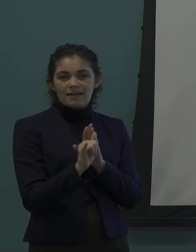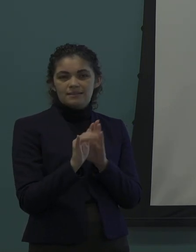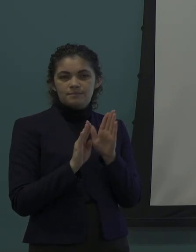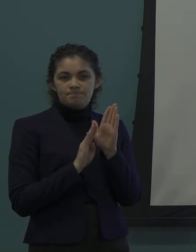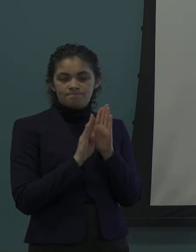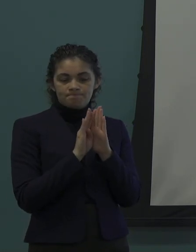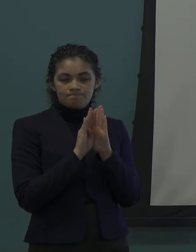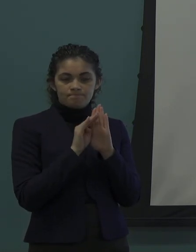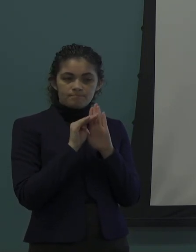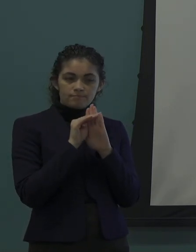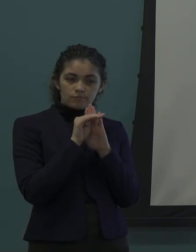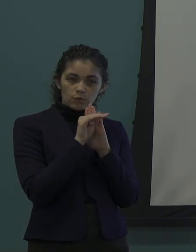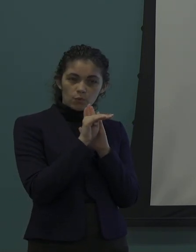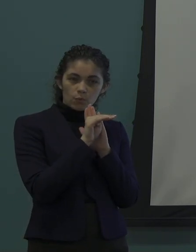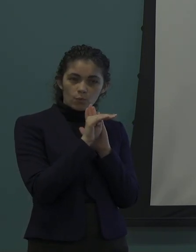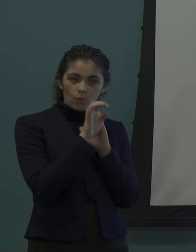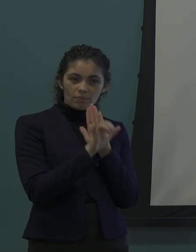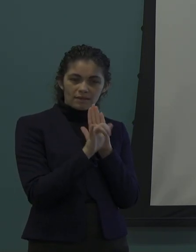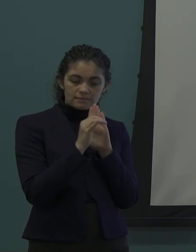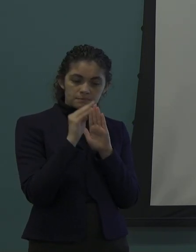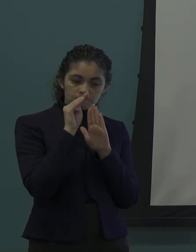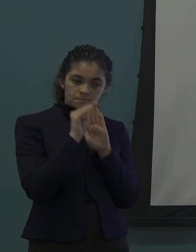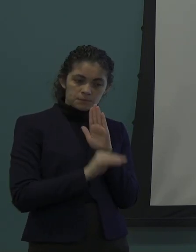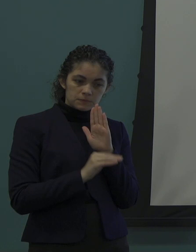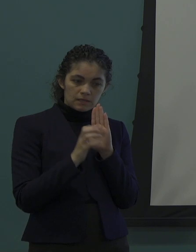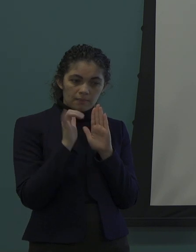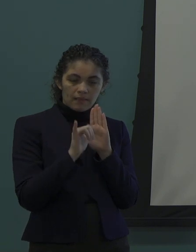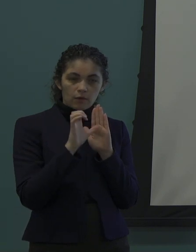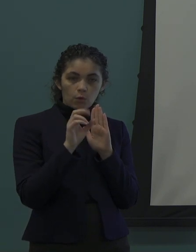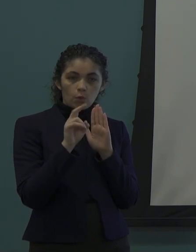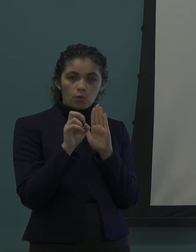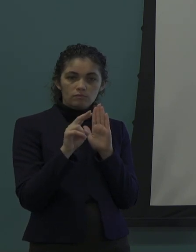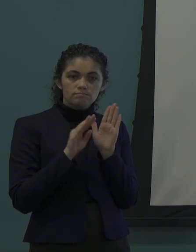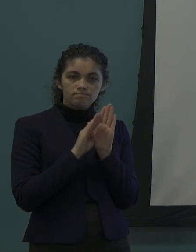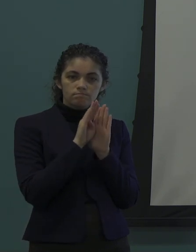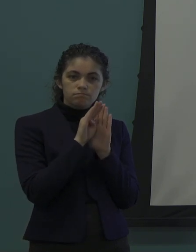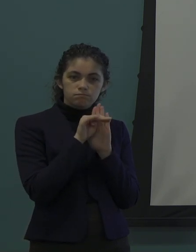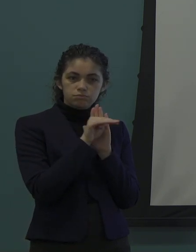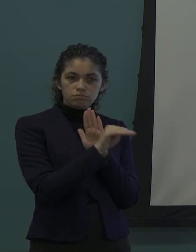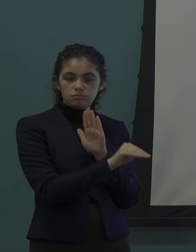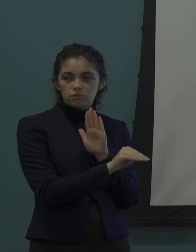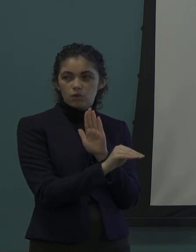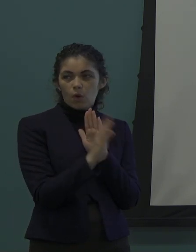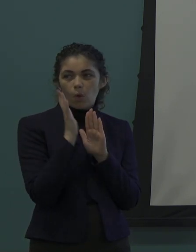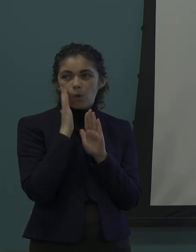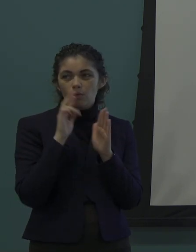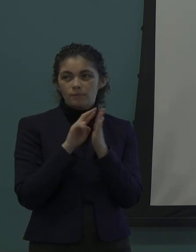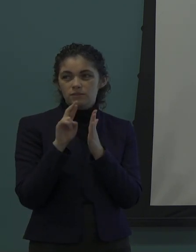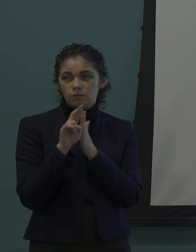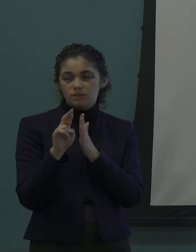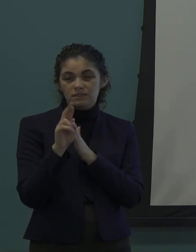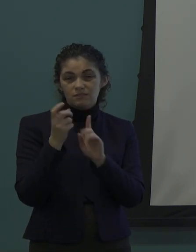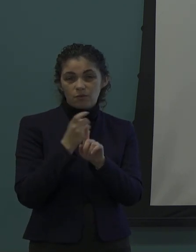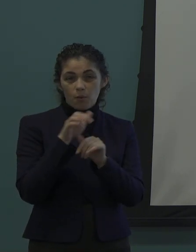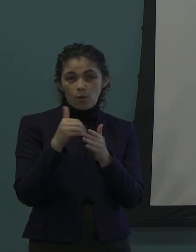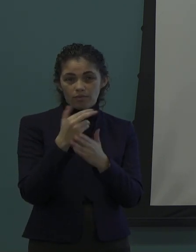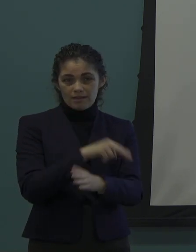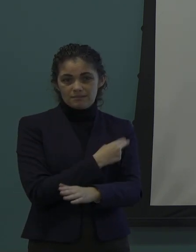as quickly as we can to reduce a risk of coming up against resource challenges on the hospital